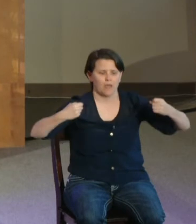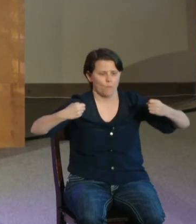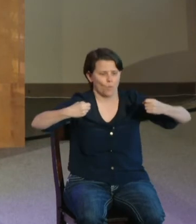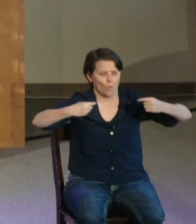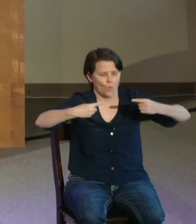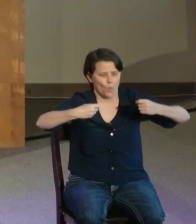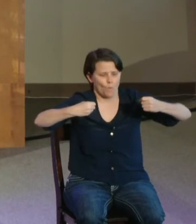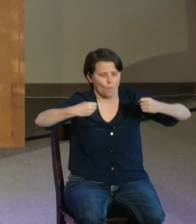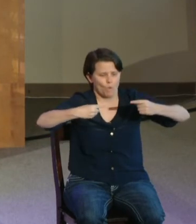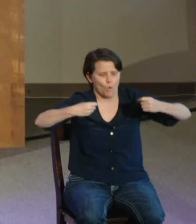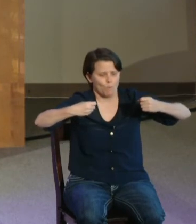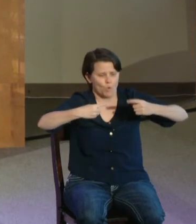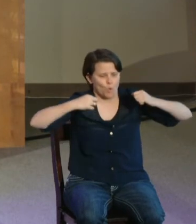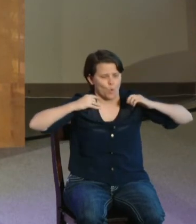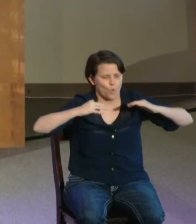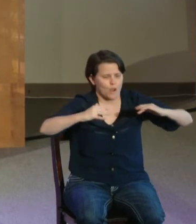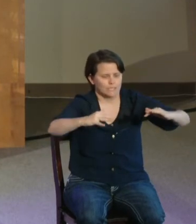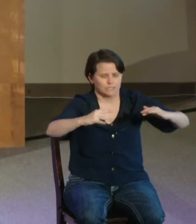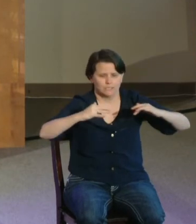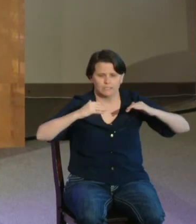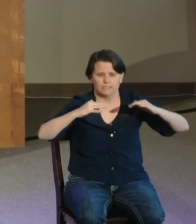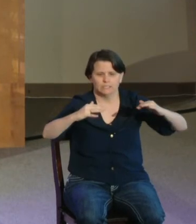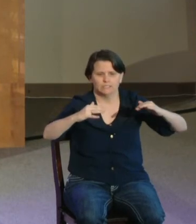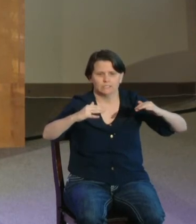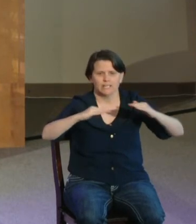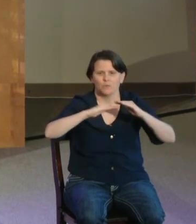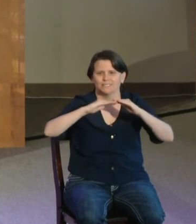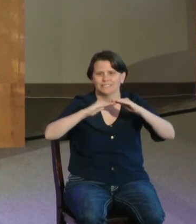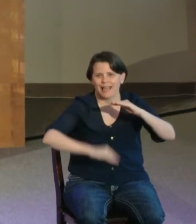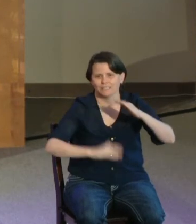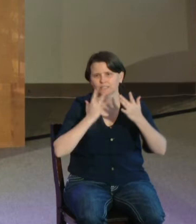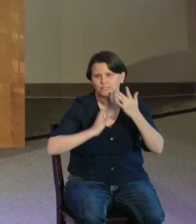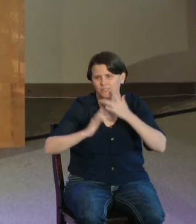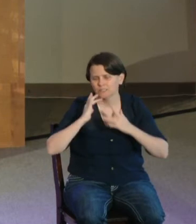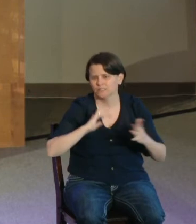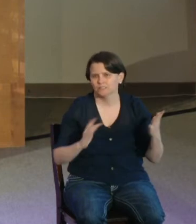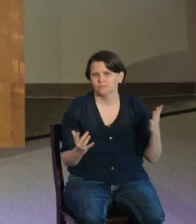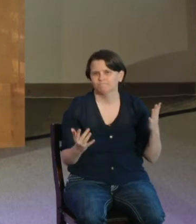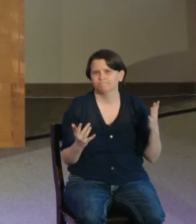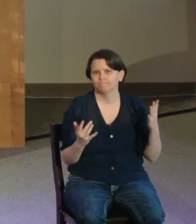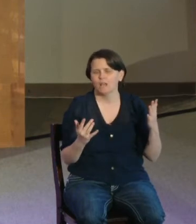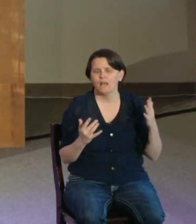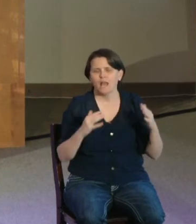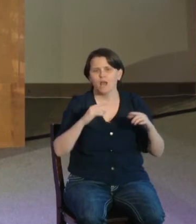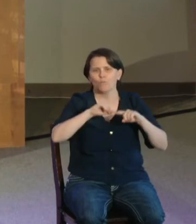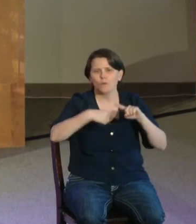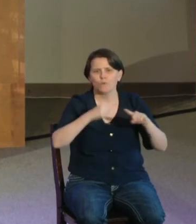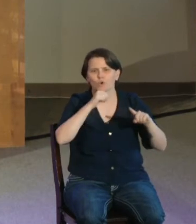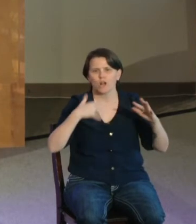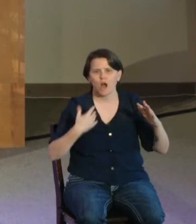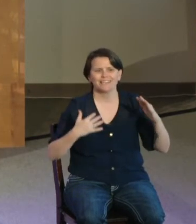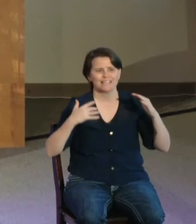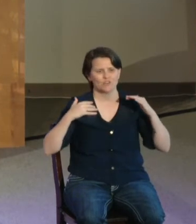expansiveness. But when you're not in resonance, there's a contraction, there's a constriction. And so they weren't in resonance